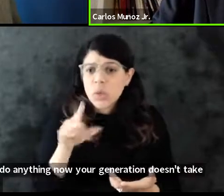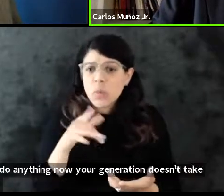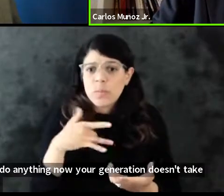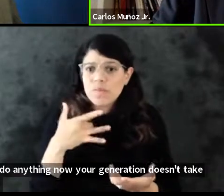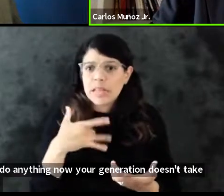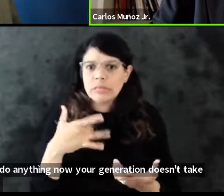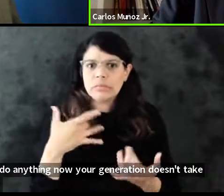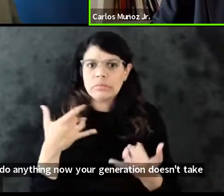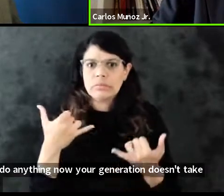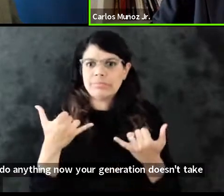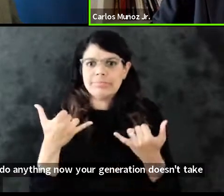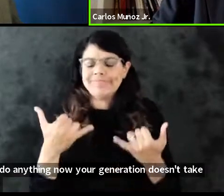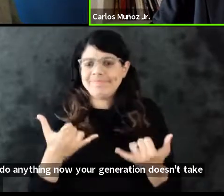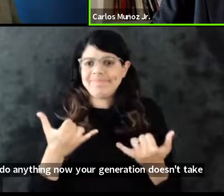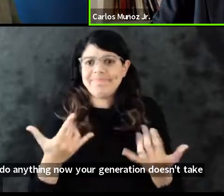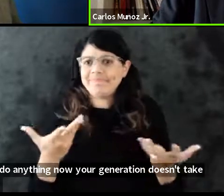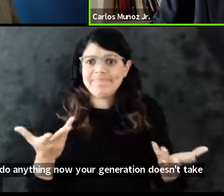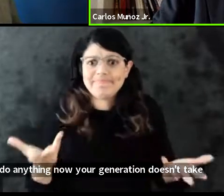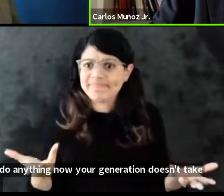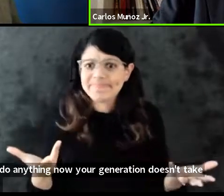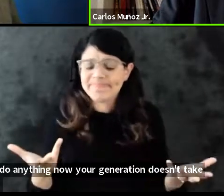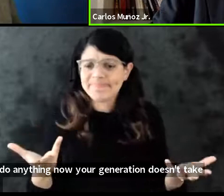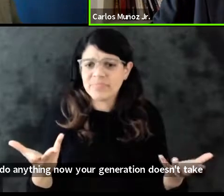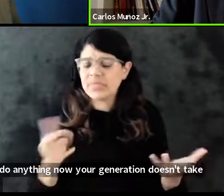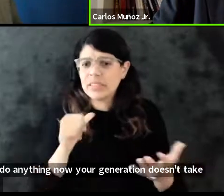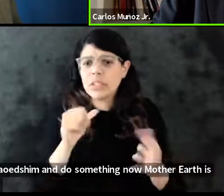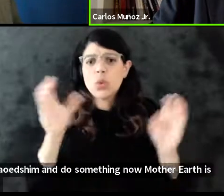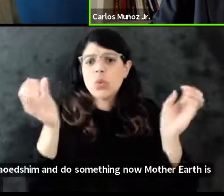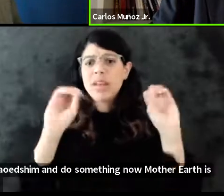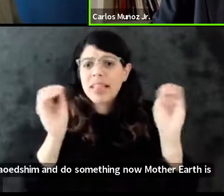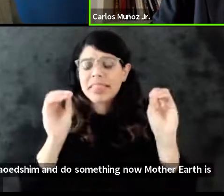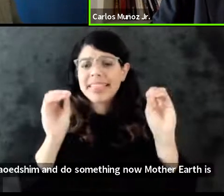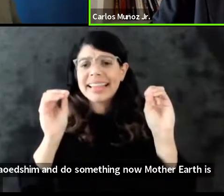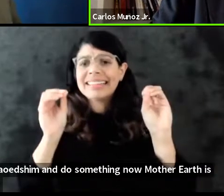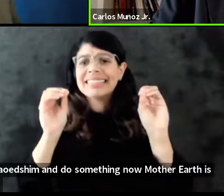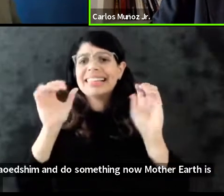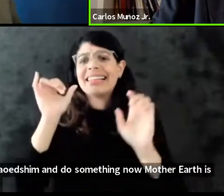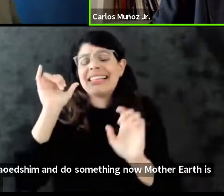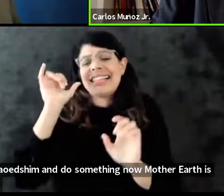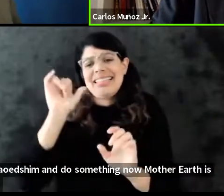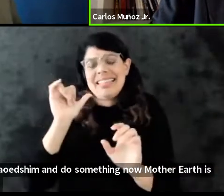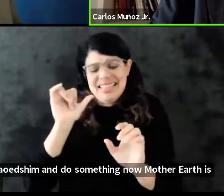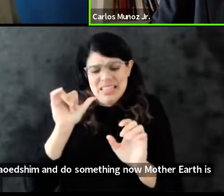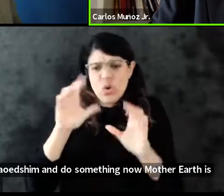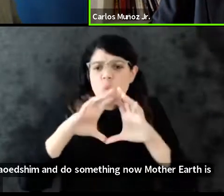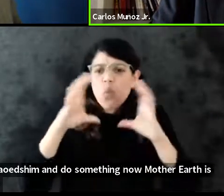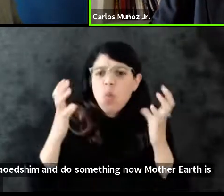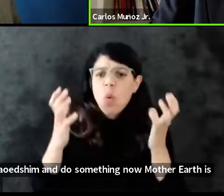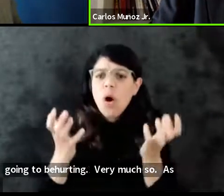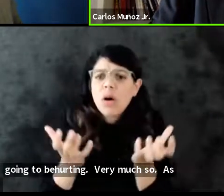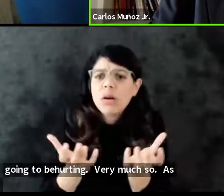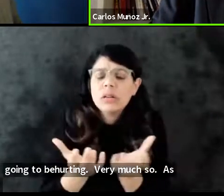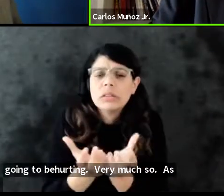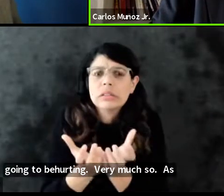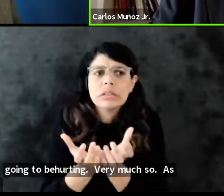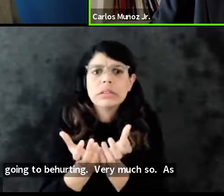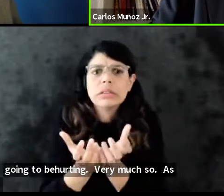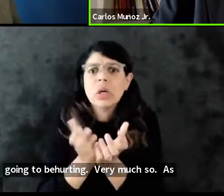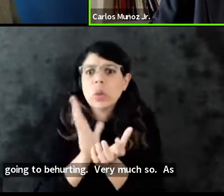be hurting, very much so. As it is now, the exploitation of Mother Earth has gotten to the point that it's ridiculous,